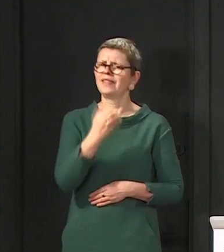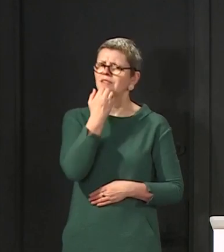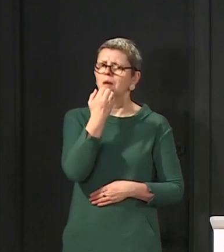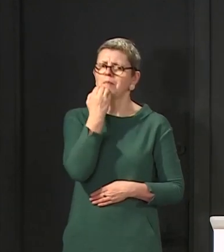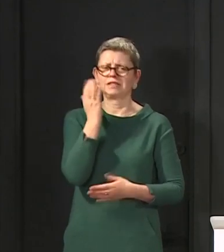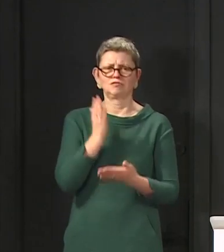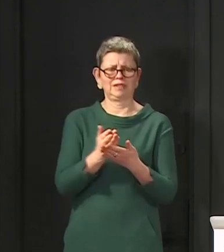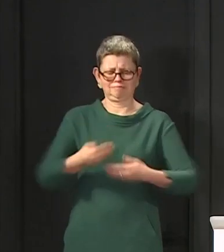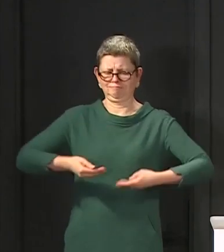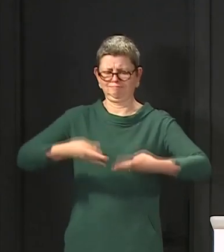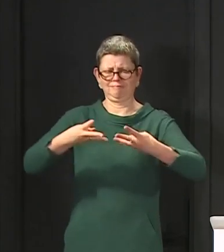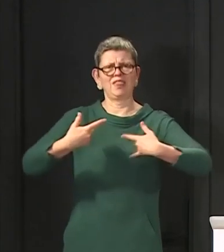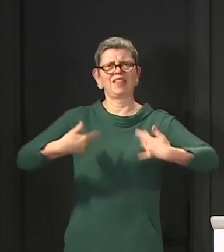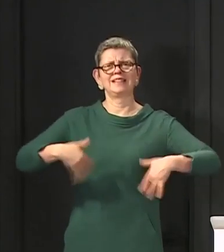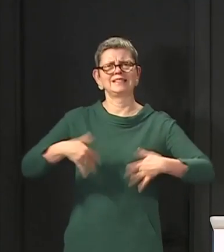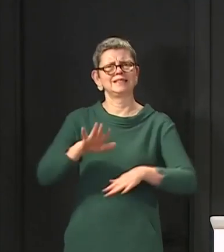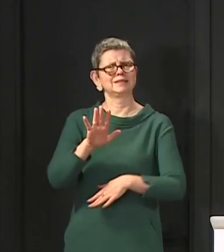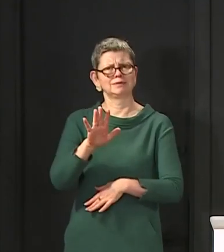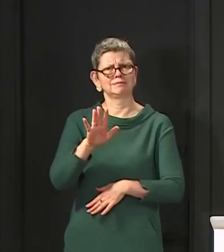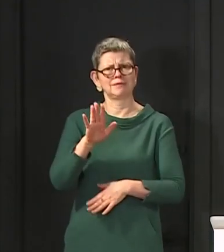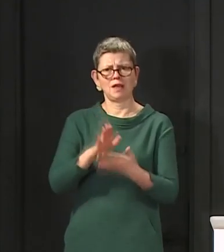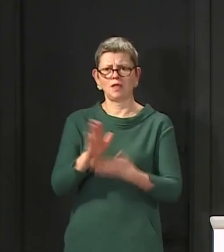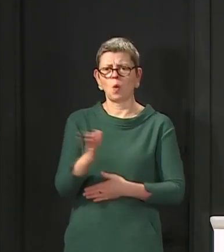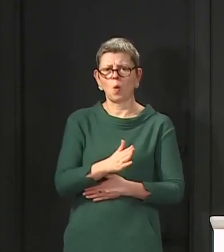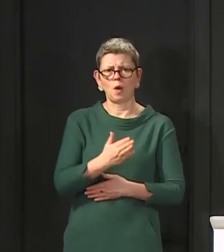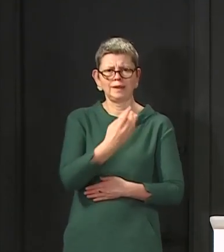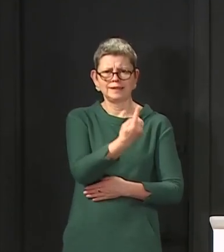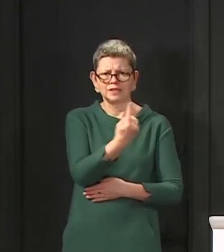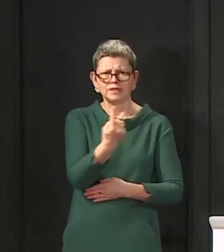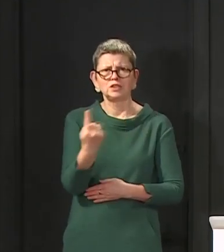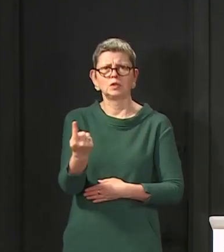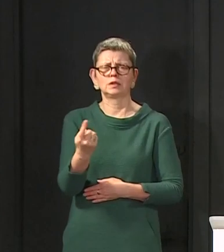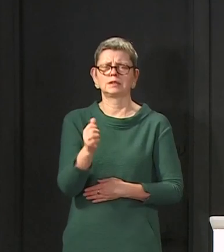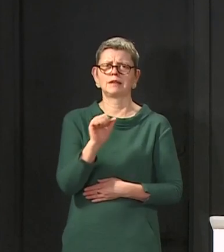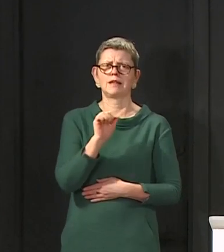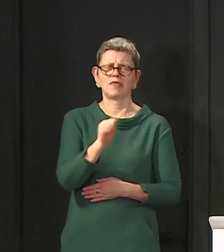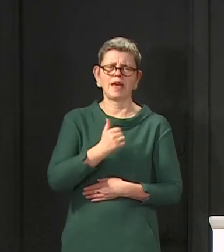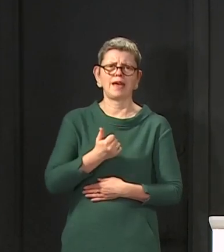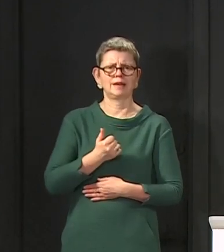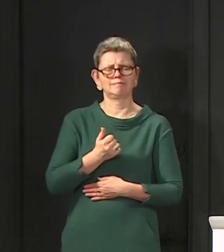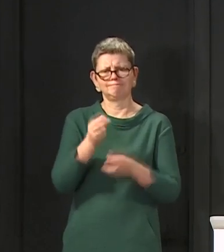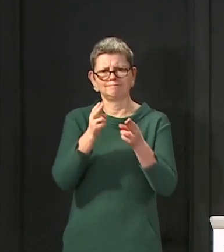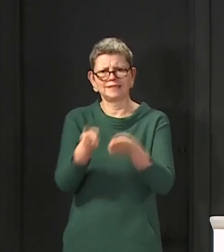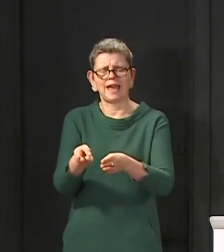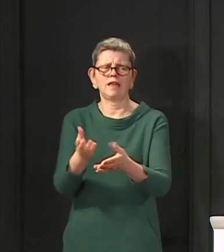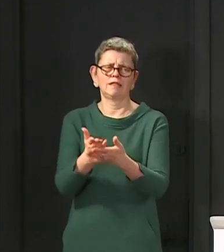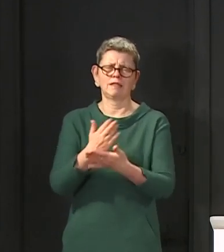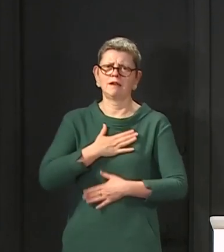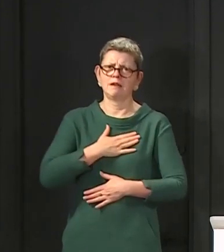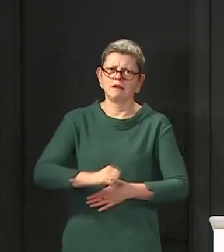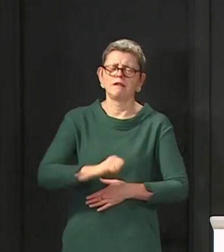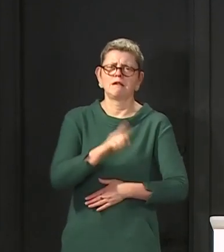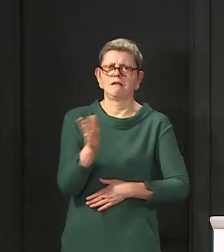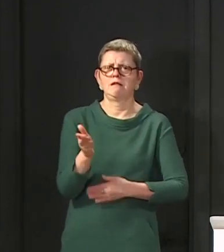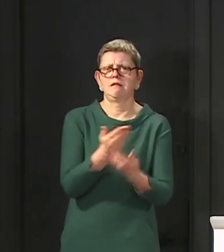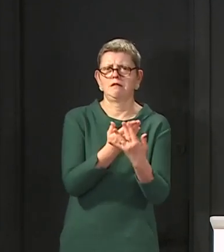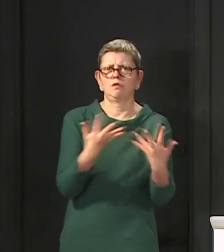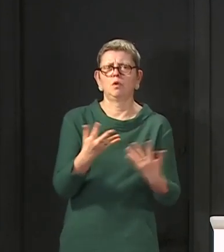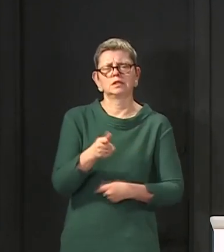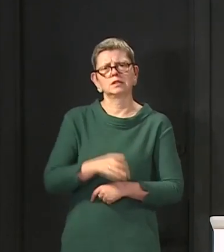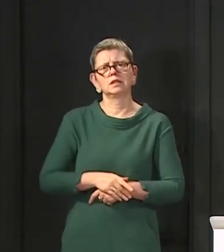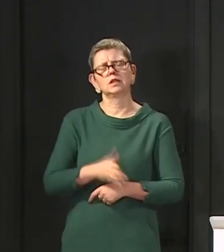just statistics. They represent individuals whose loss is being felt and mourned by many. And as always, I